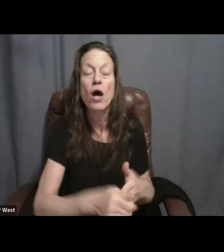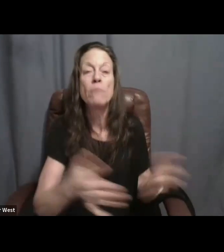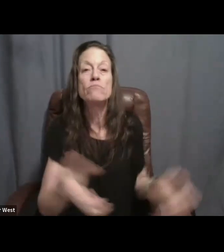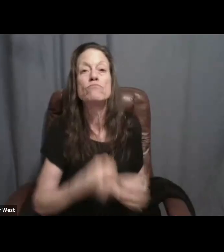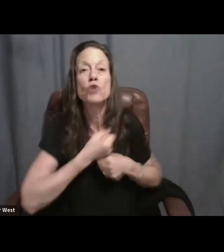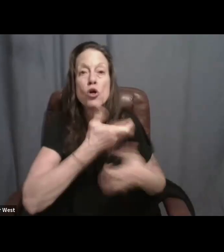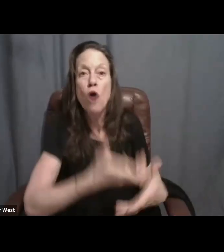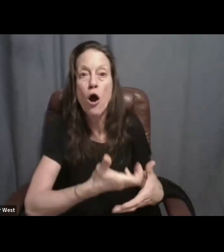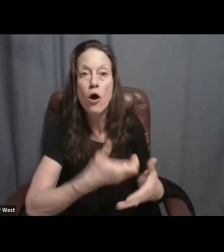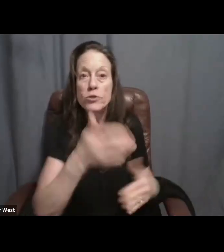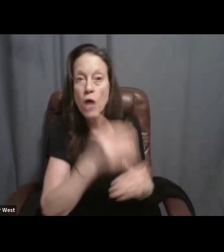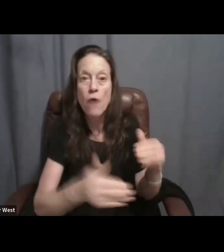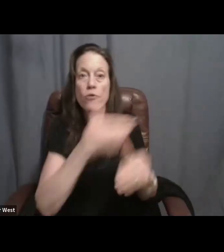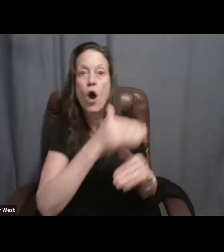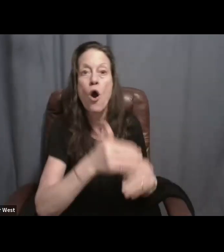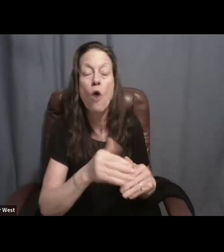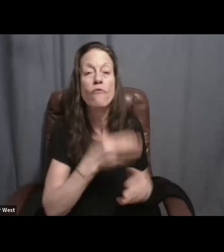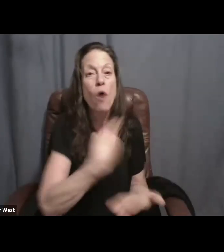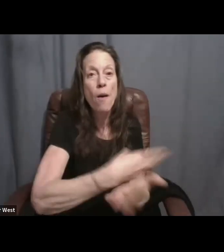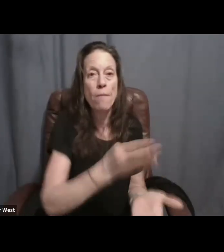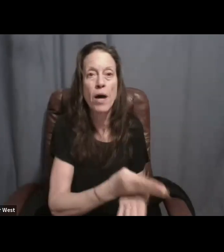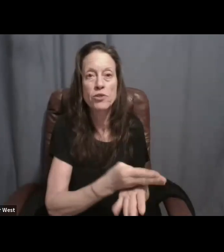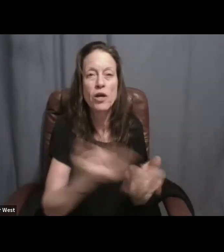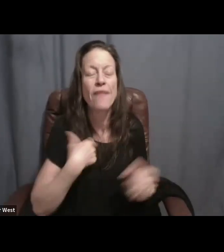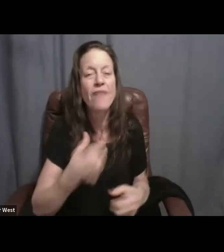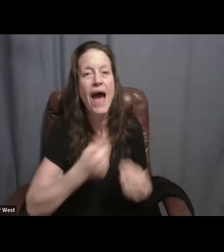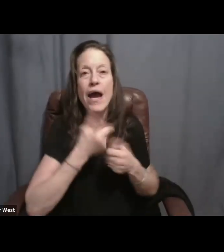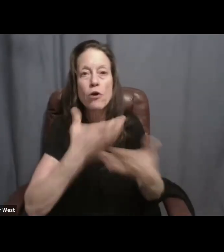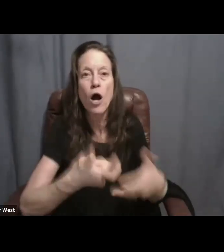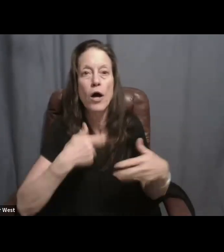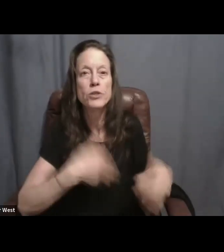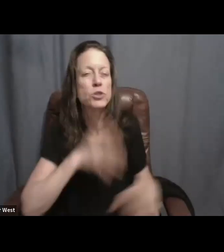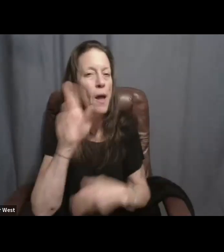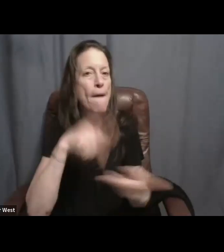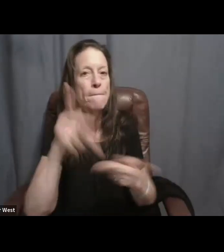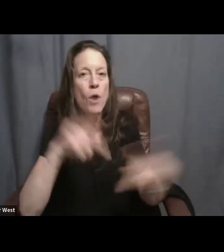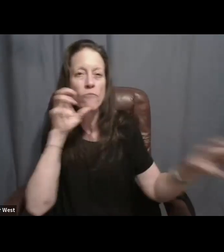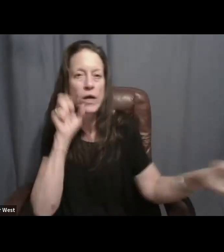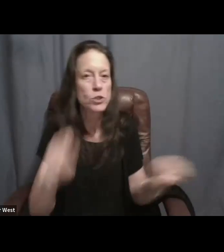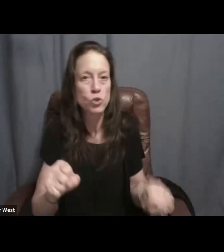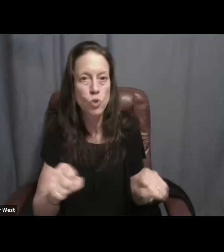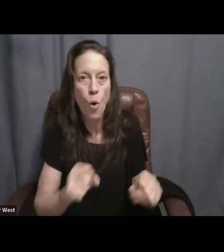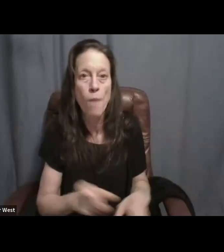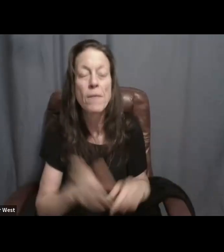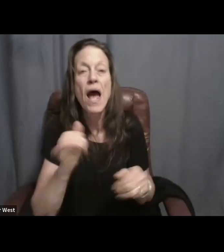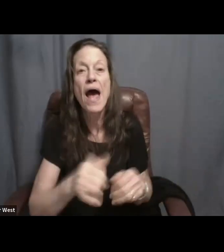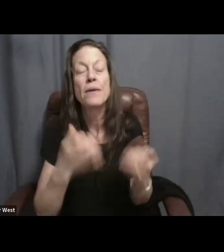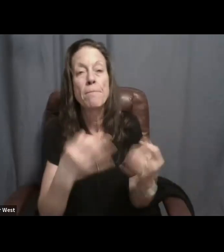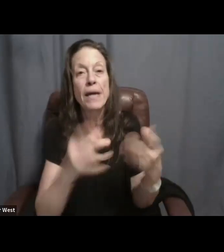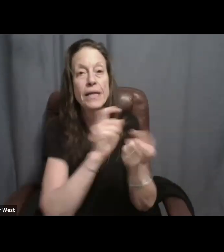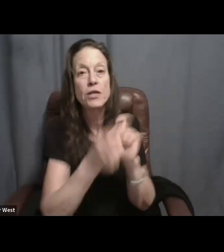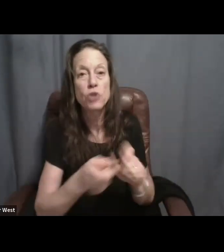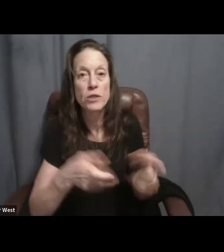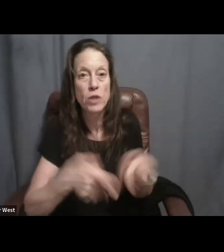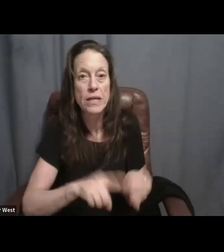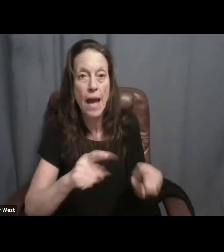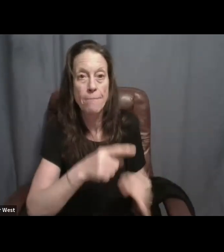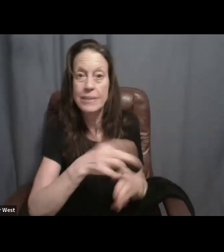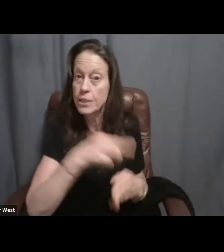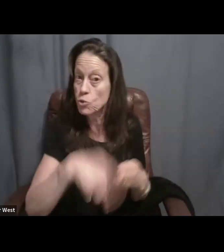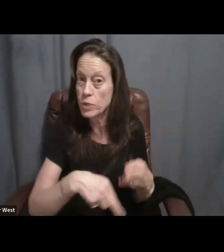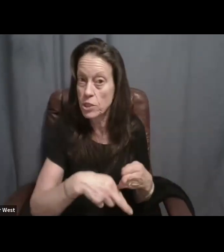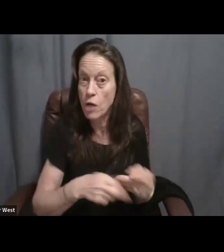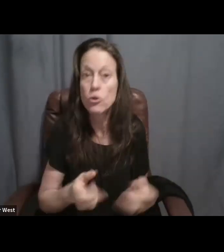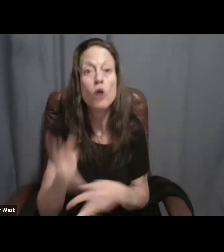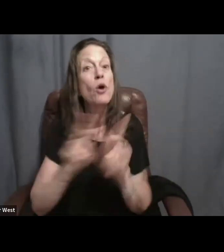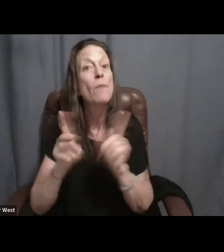created the perfect storm, and there were a lot of changes that happened as a result. So people who have been in the